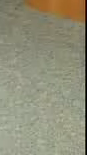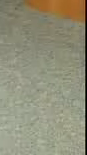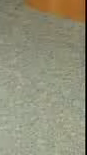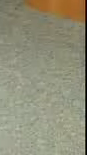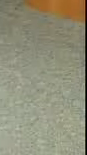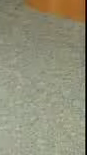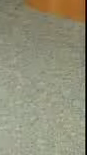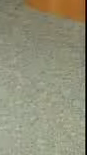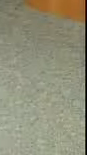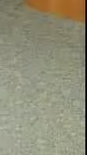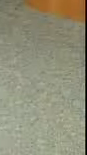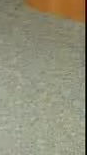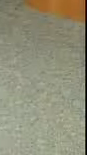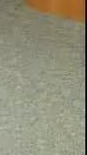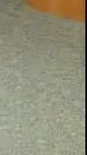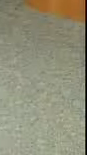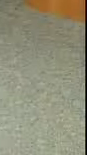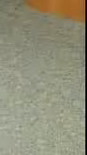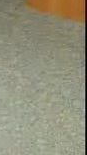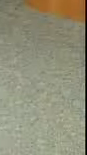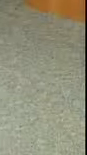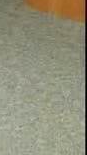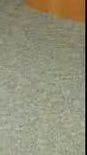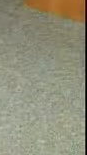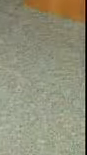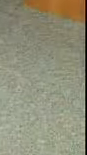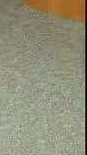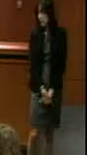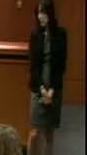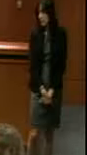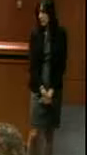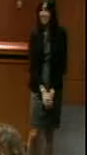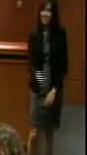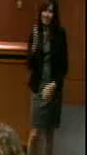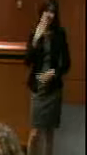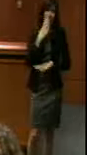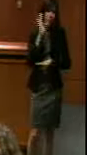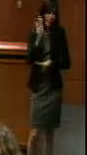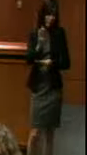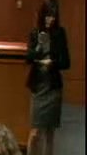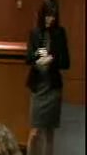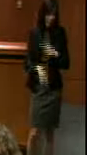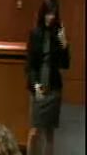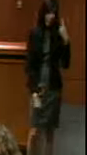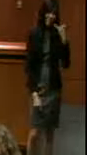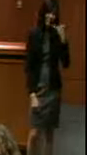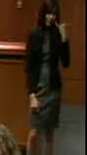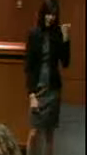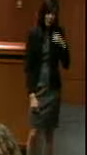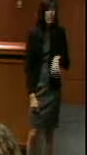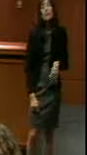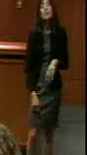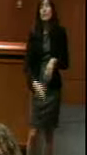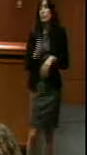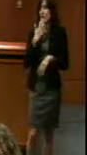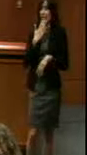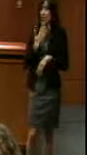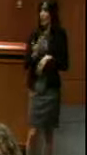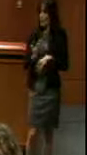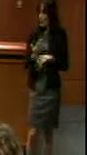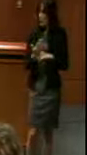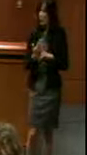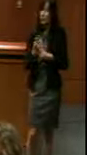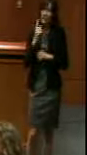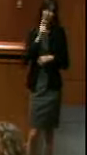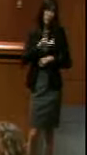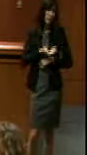I believe, for her brief presentation. Yes, good afternoon, everyone. Thank you very much